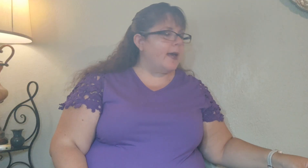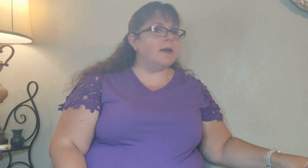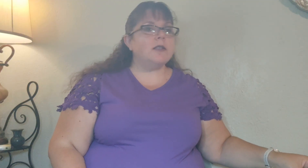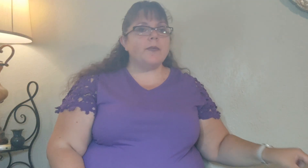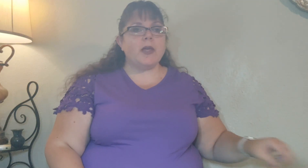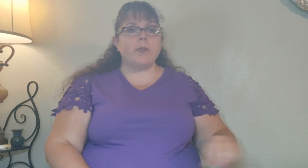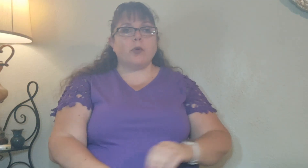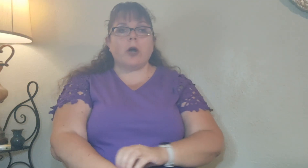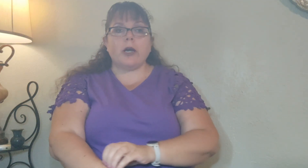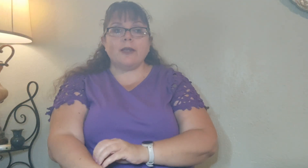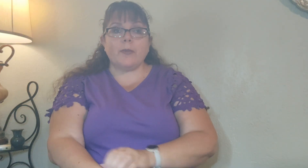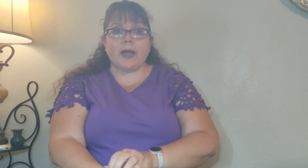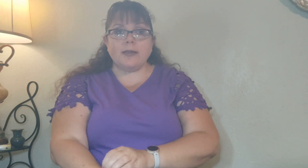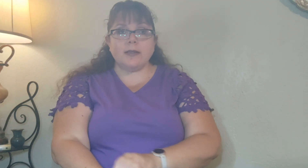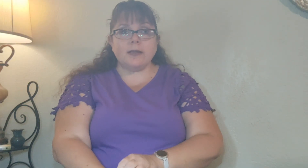And to be broad-minded,